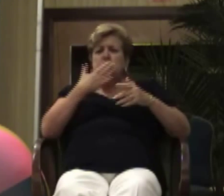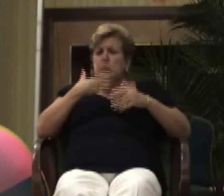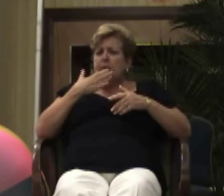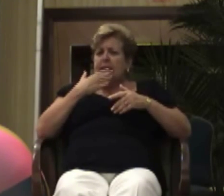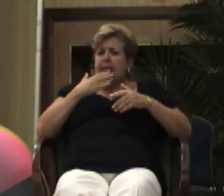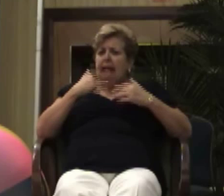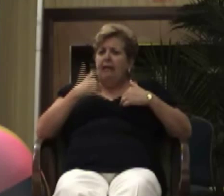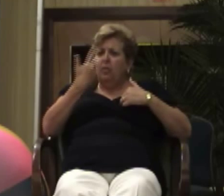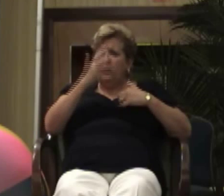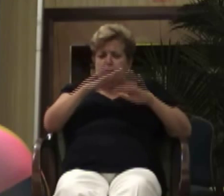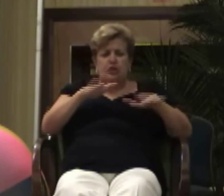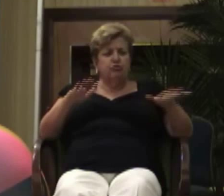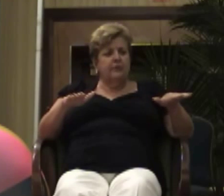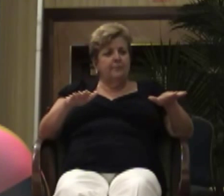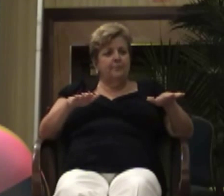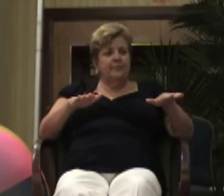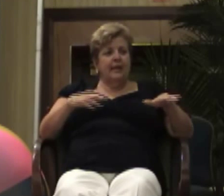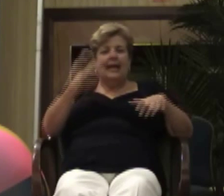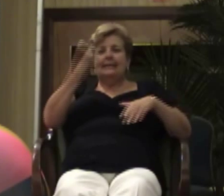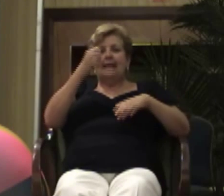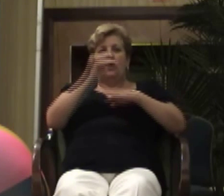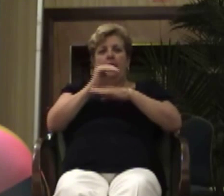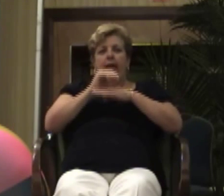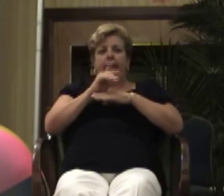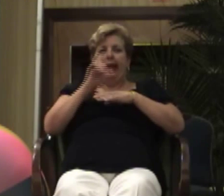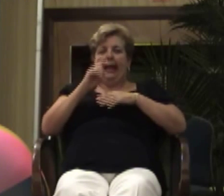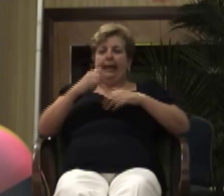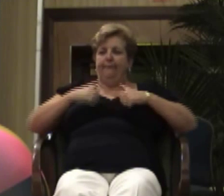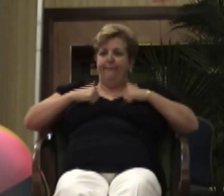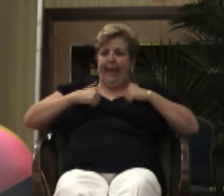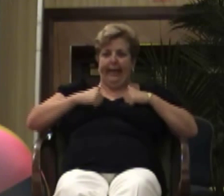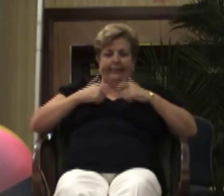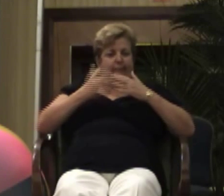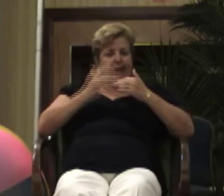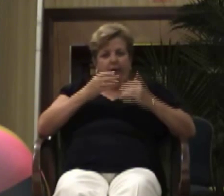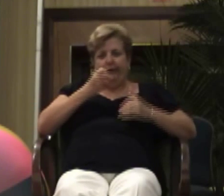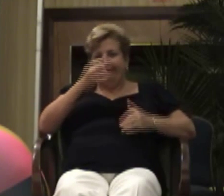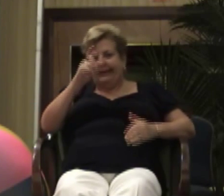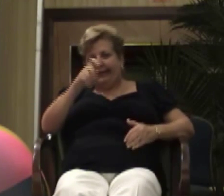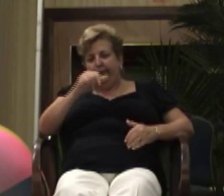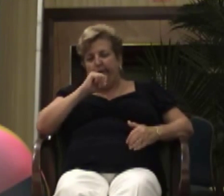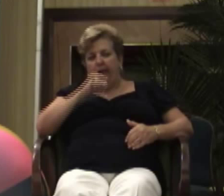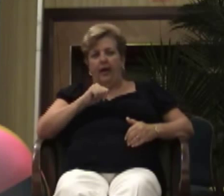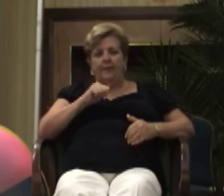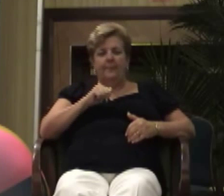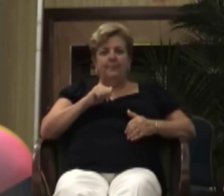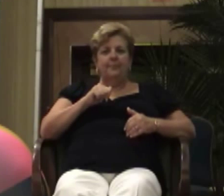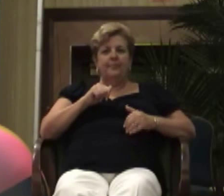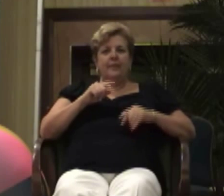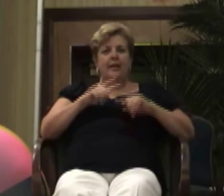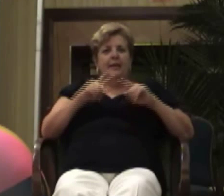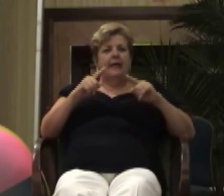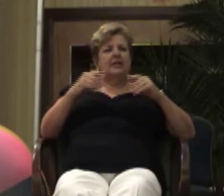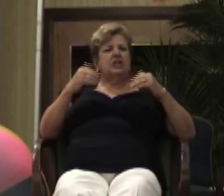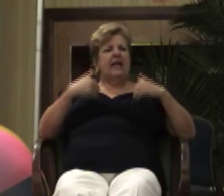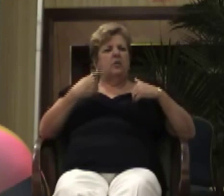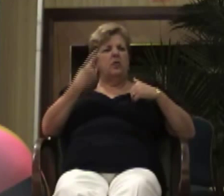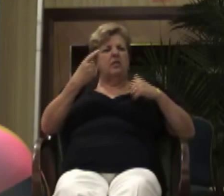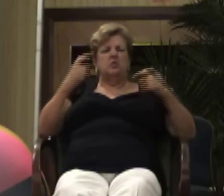Saturday night was bath night, you know, whether you did it or not. And she had one of those great big number 10 wash tubs, and so